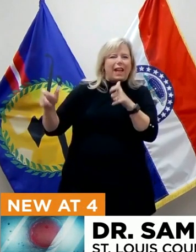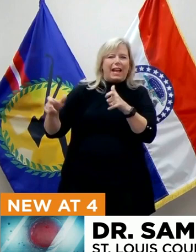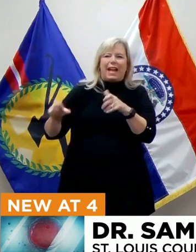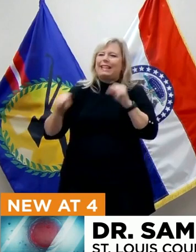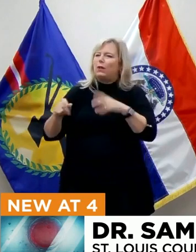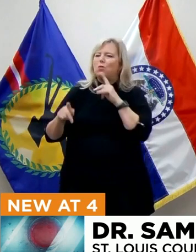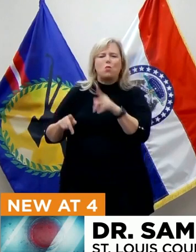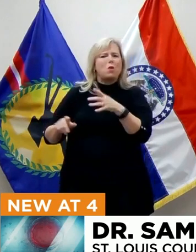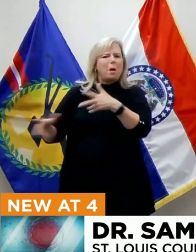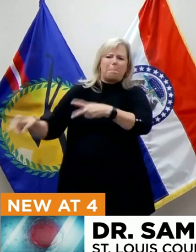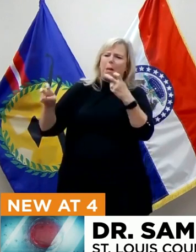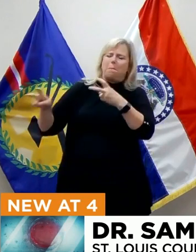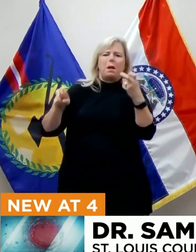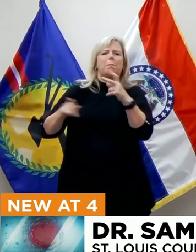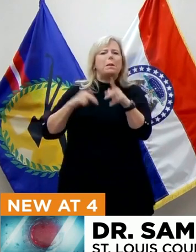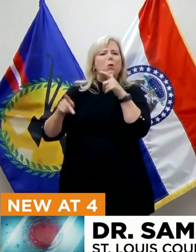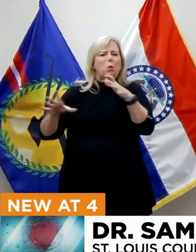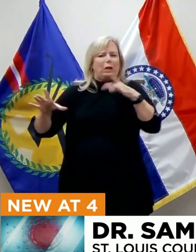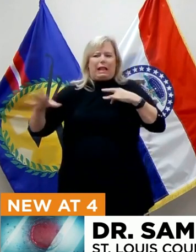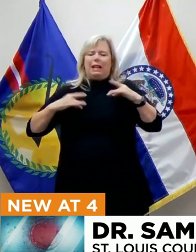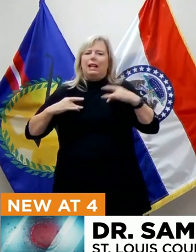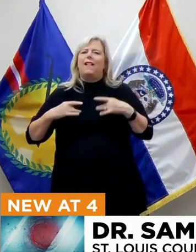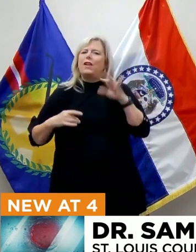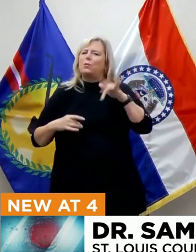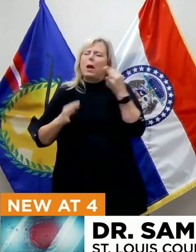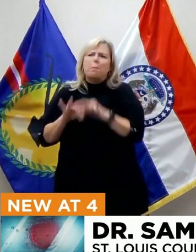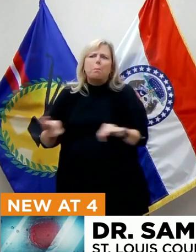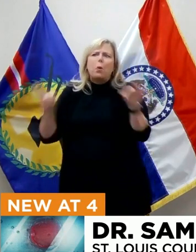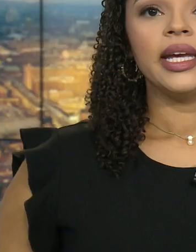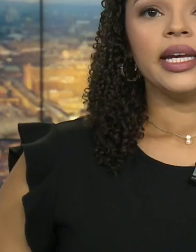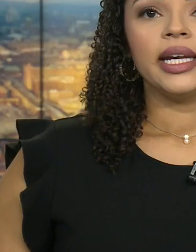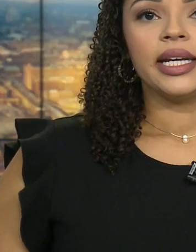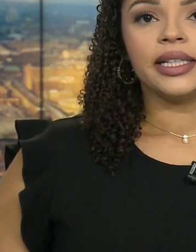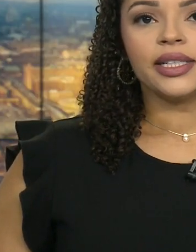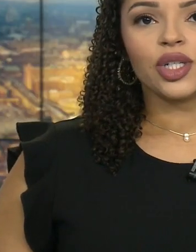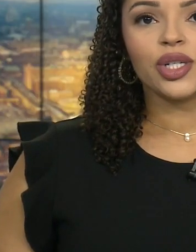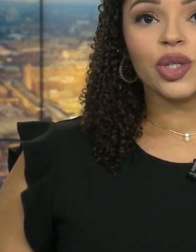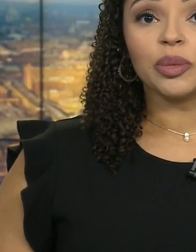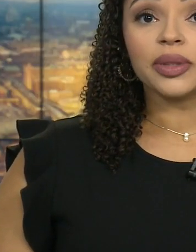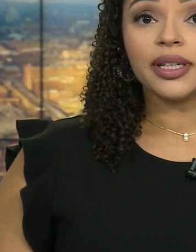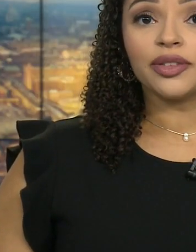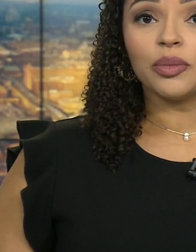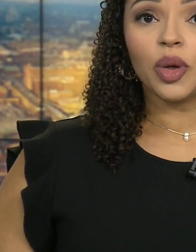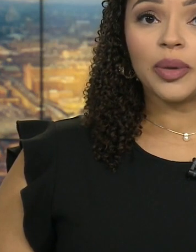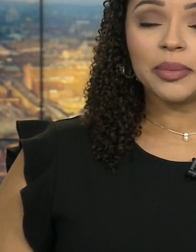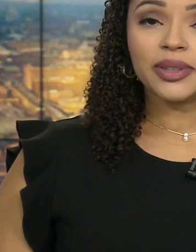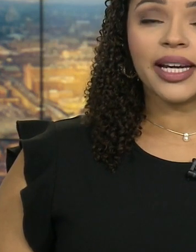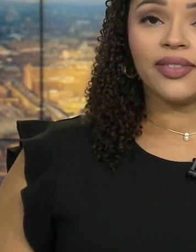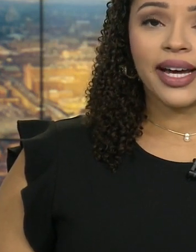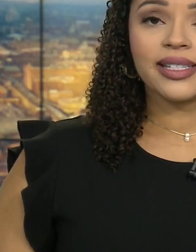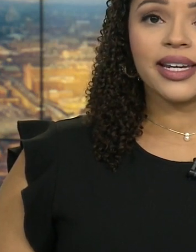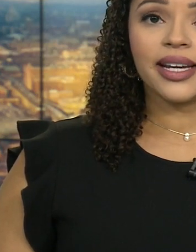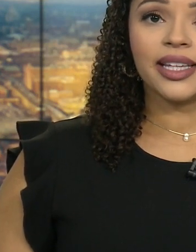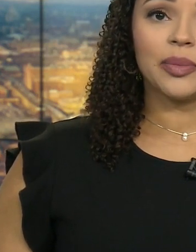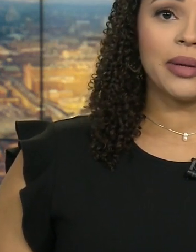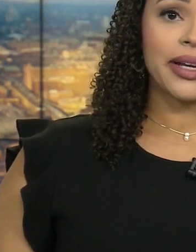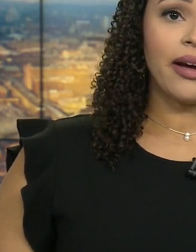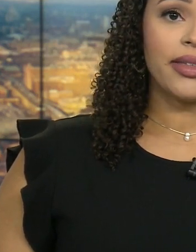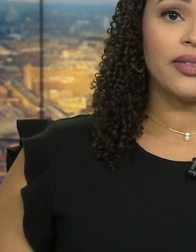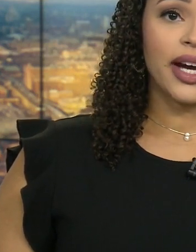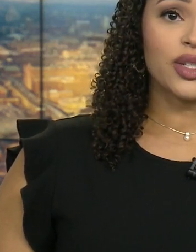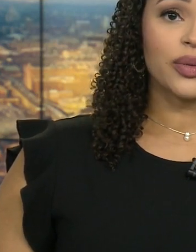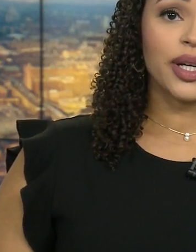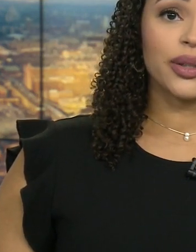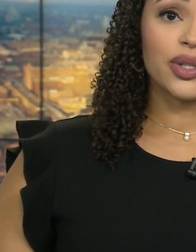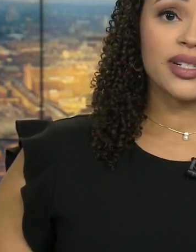wake. And that's why it's so critical to get vaccinated now. In addition to the plea for more people to get vaccinated, the public